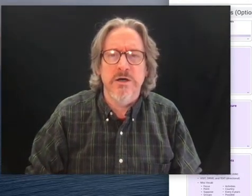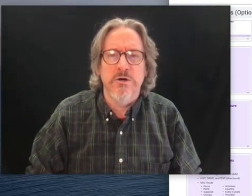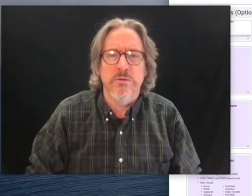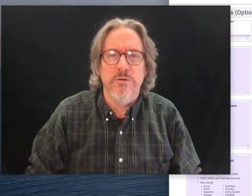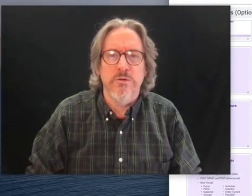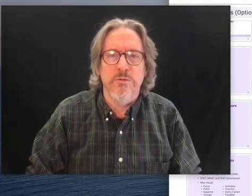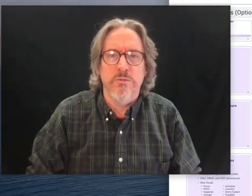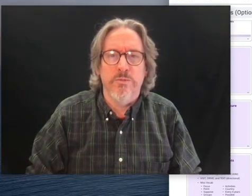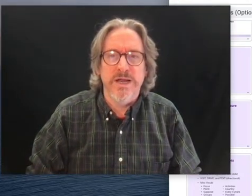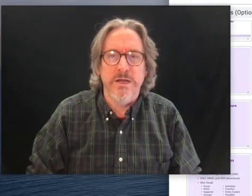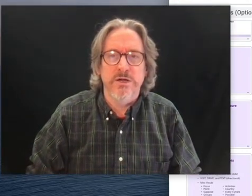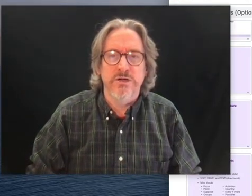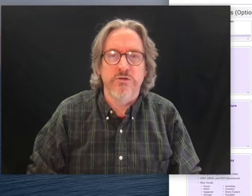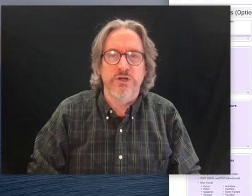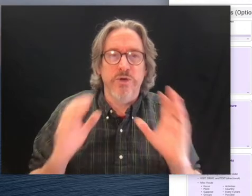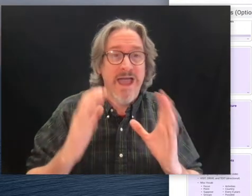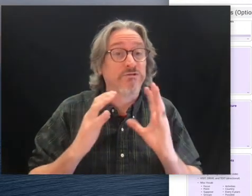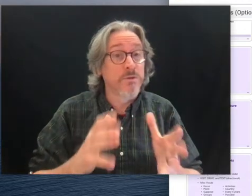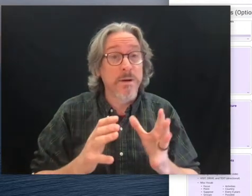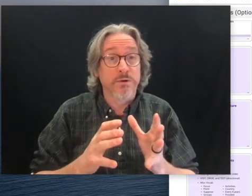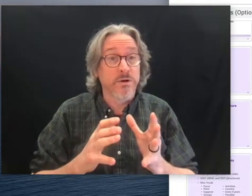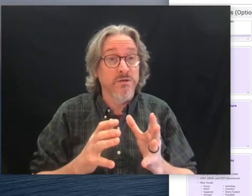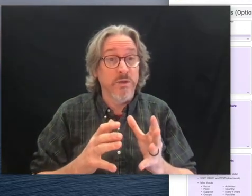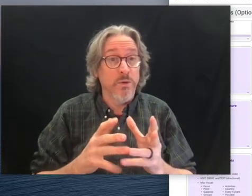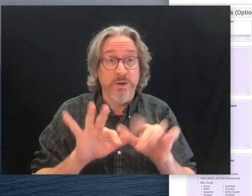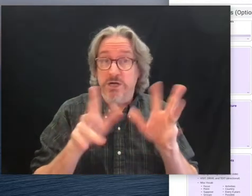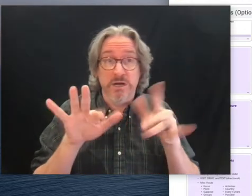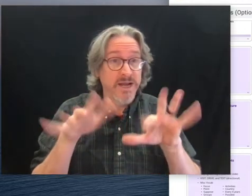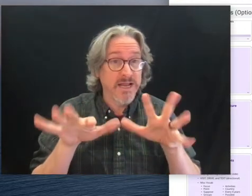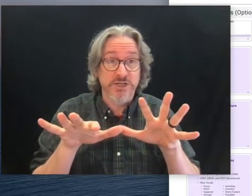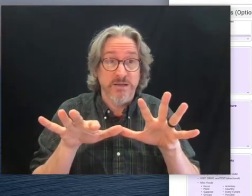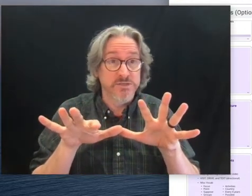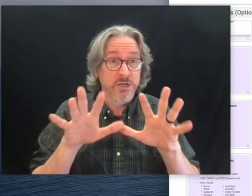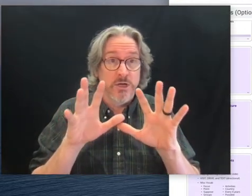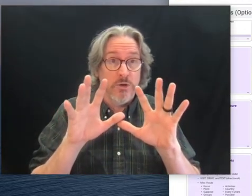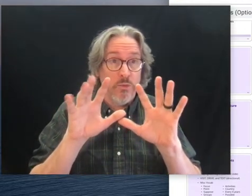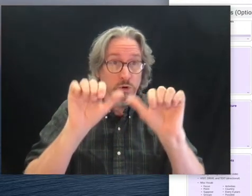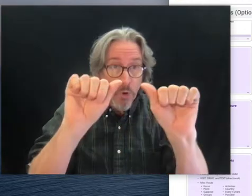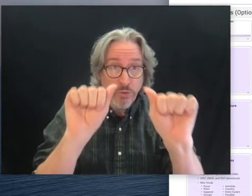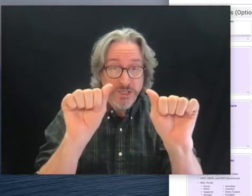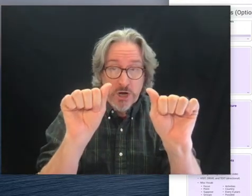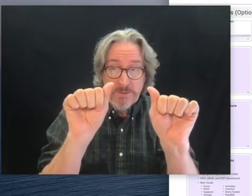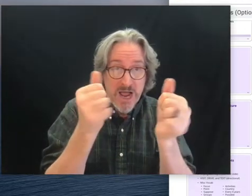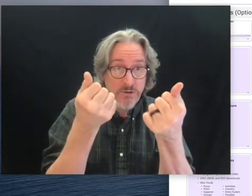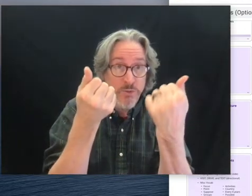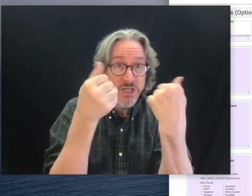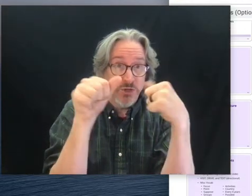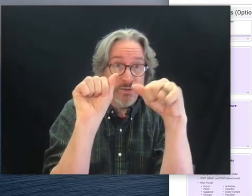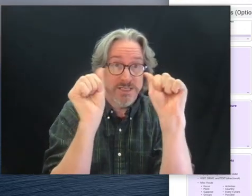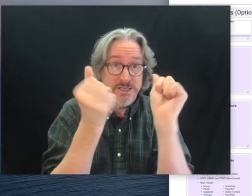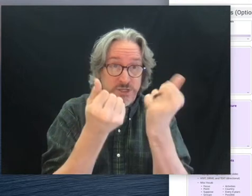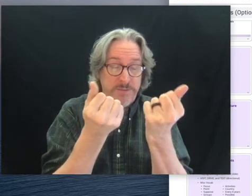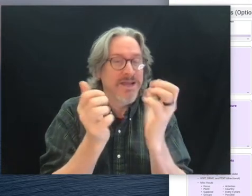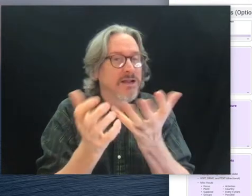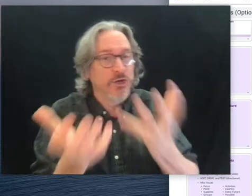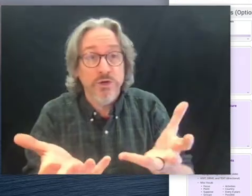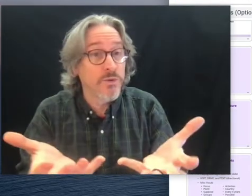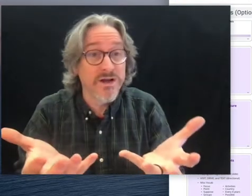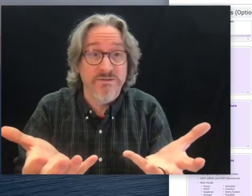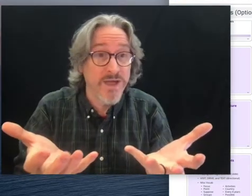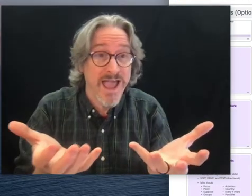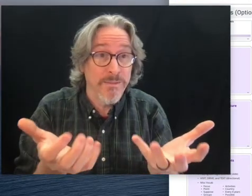But you have to remember that when we talk about hand shapes, We're only talking about how can we use this shape. Now,